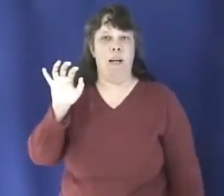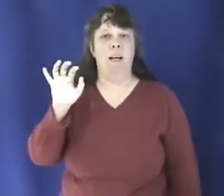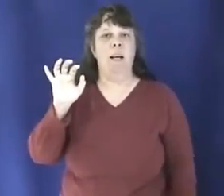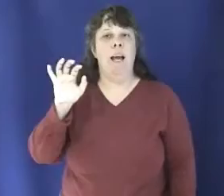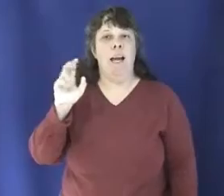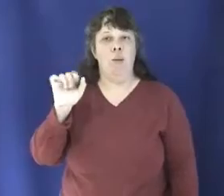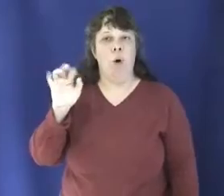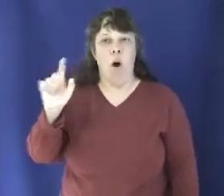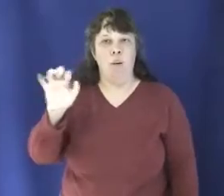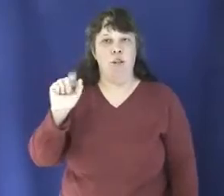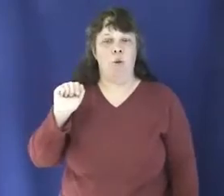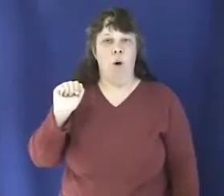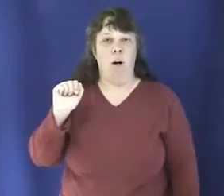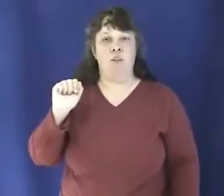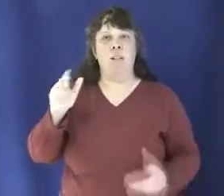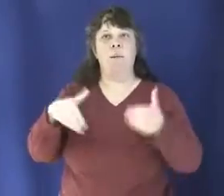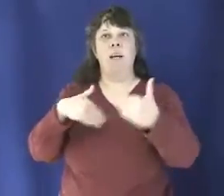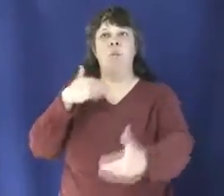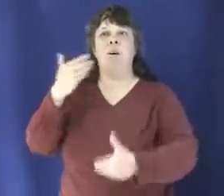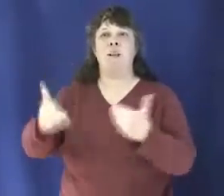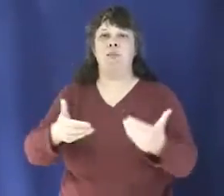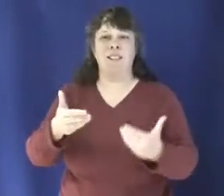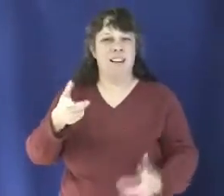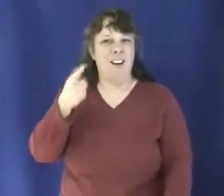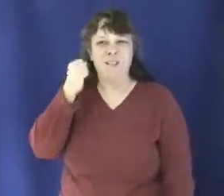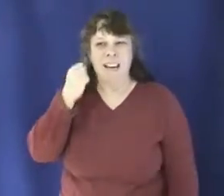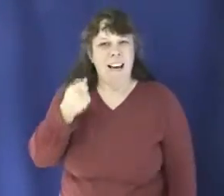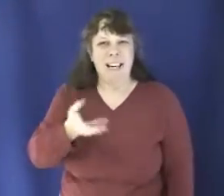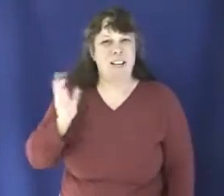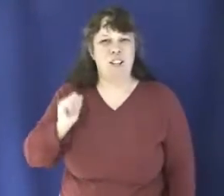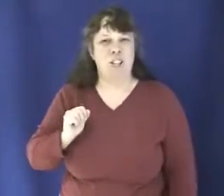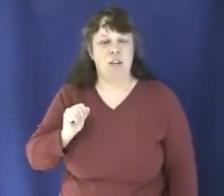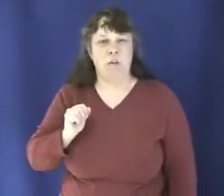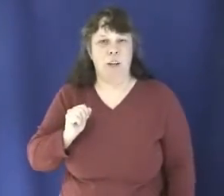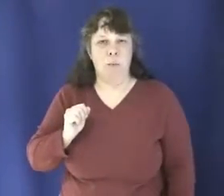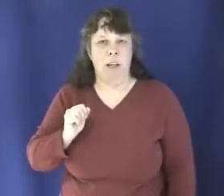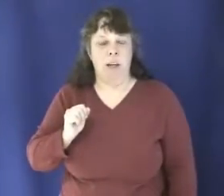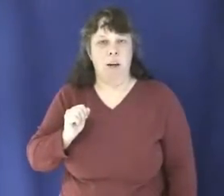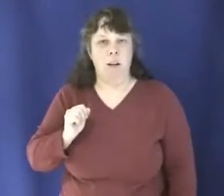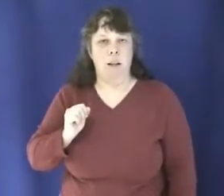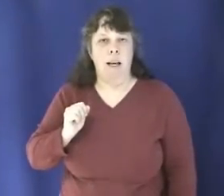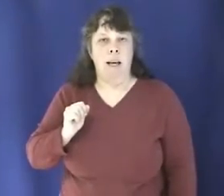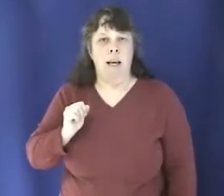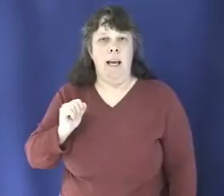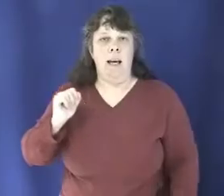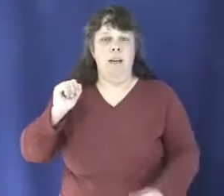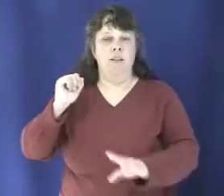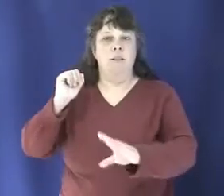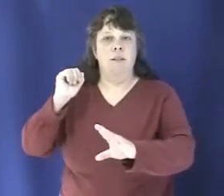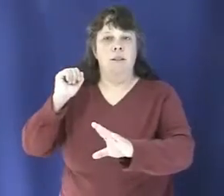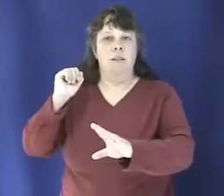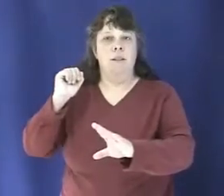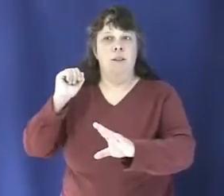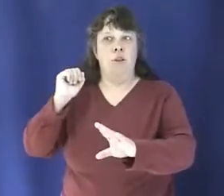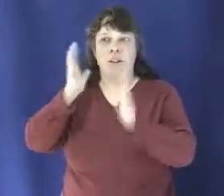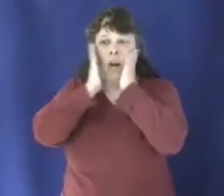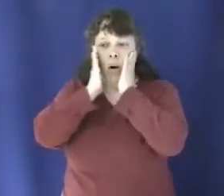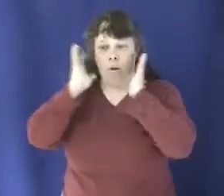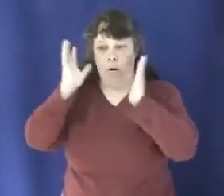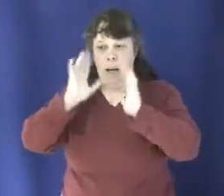brain, and you will always do it wrong. So at some later point, someone's going to say, you know, I can't understand your finger spelling at all. And you're going to say, oh, okay,